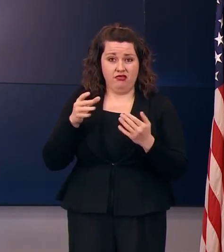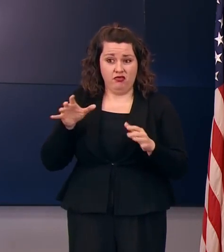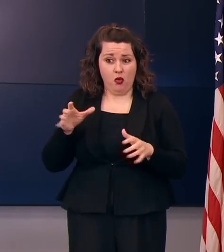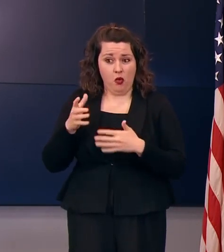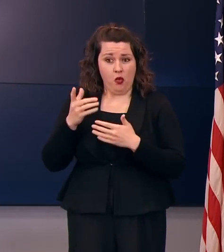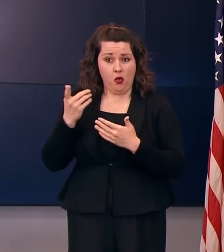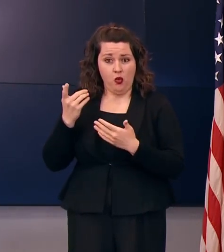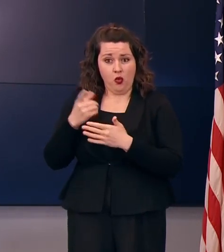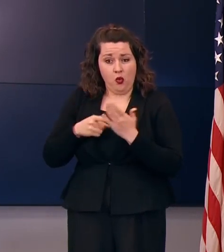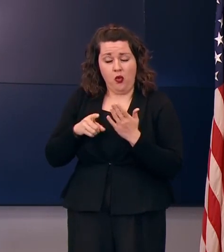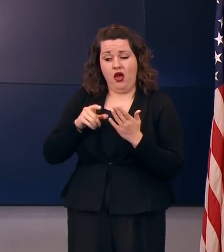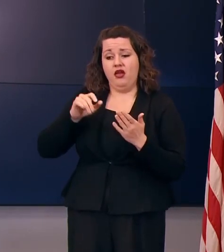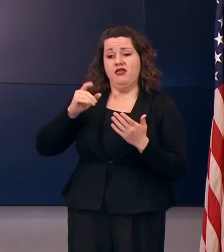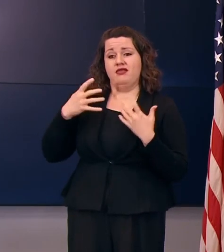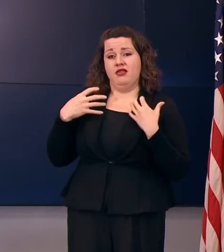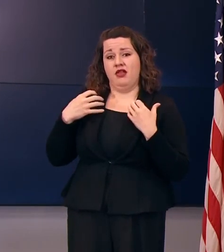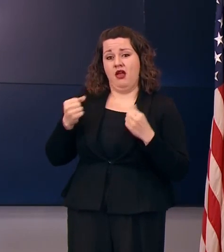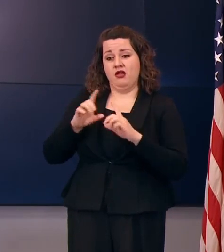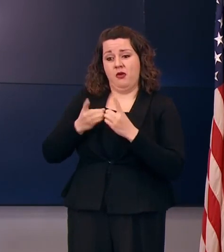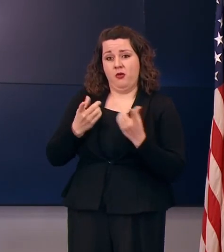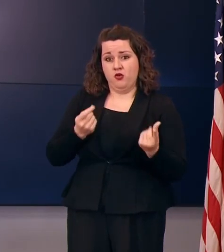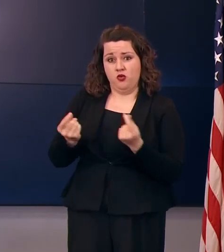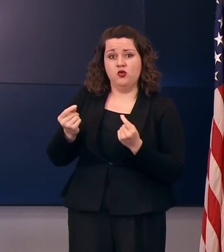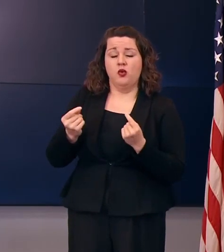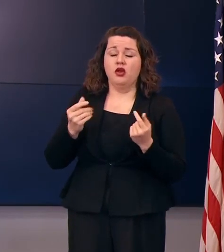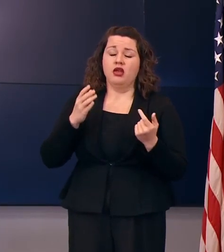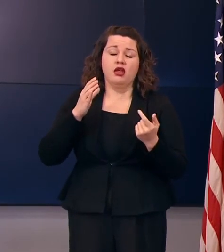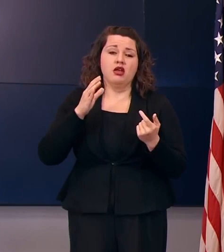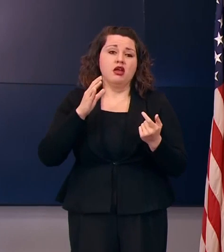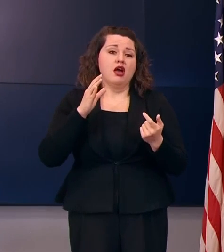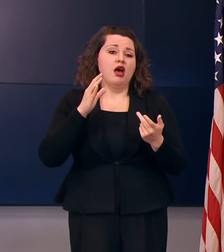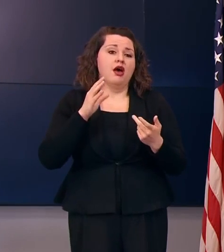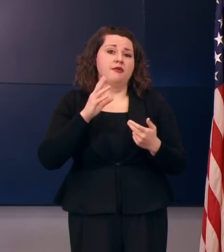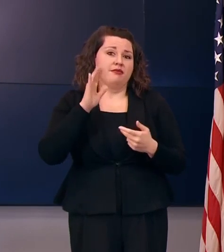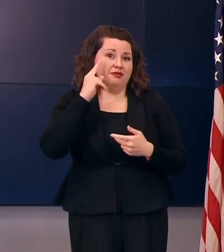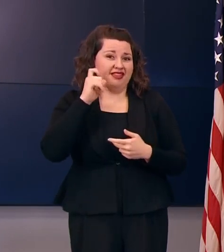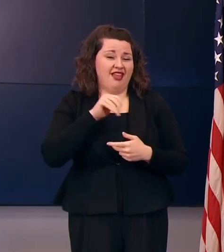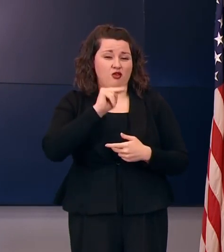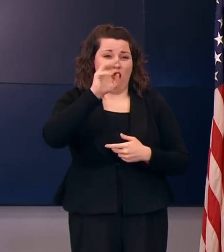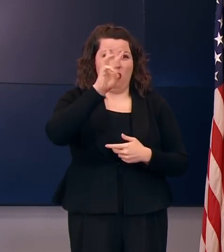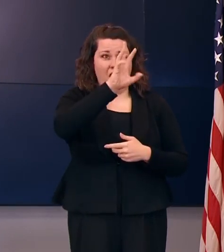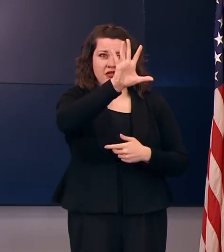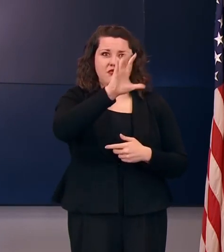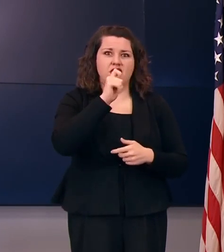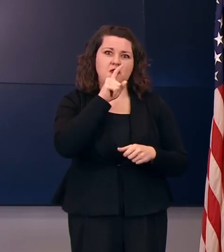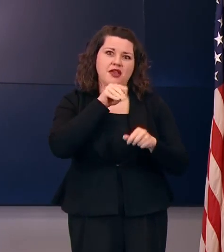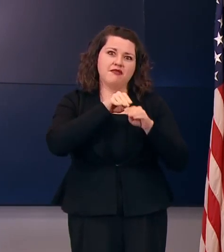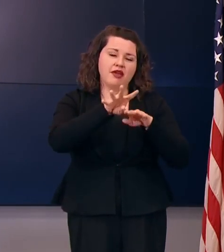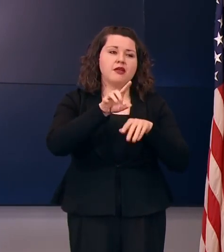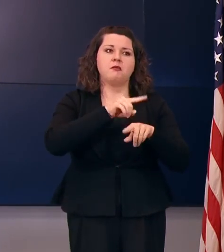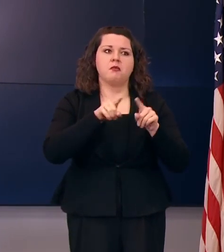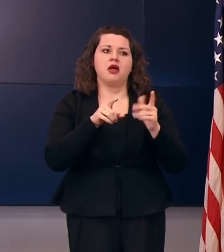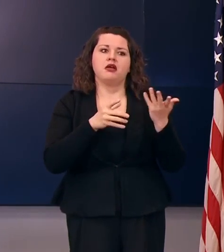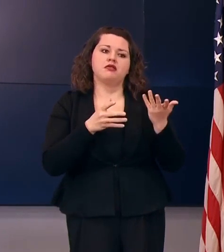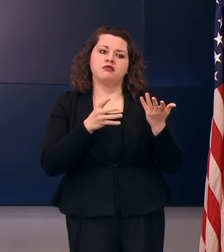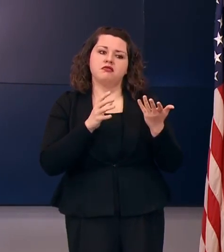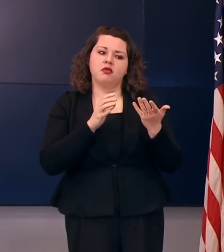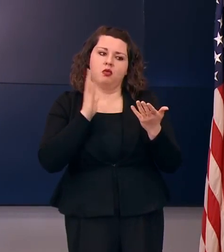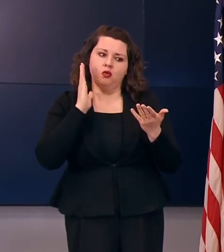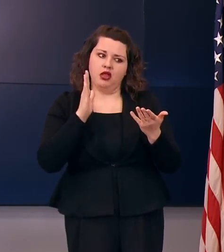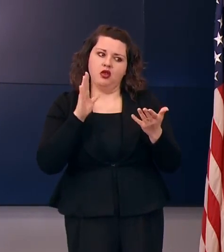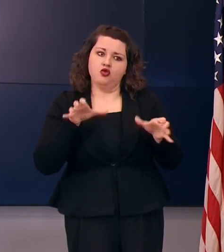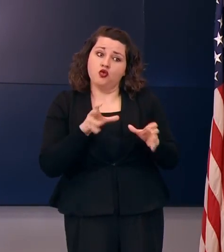in regards to the northwest region of the state, which is one of the least affected? And then also, how does that play into your all's thinking